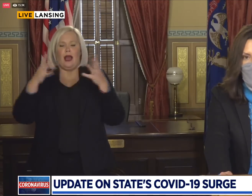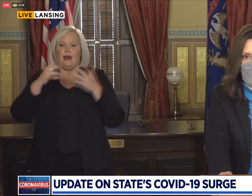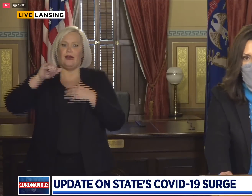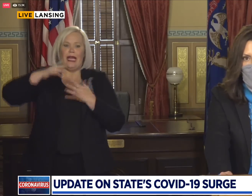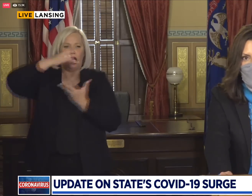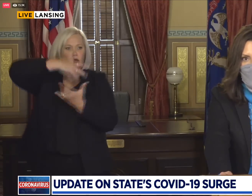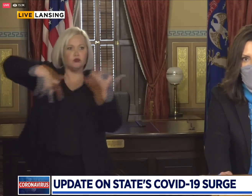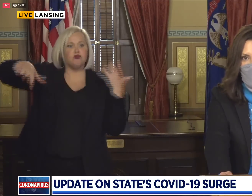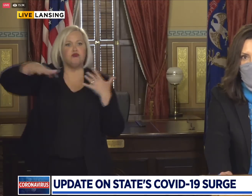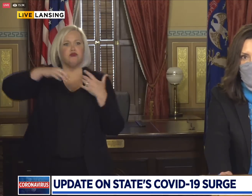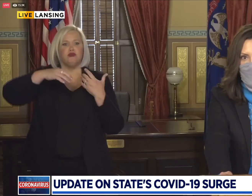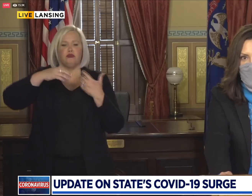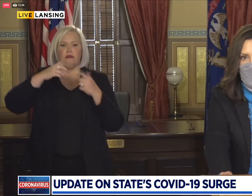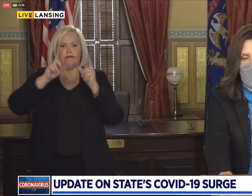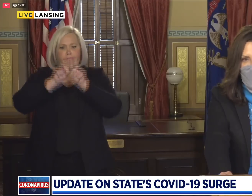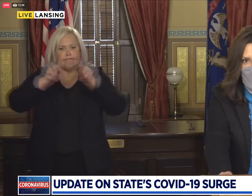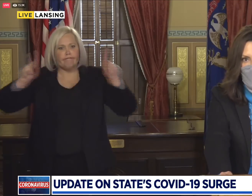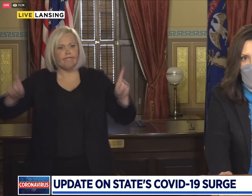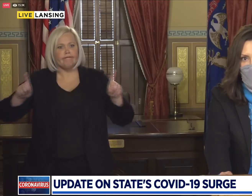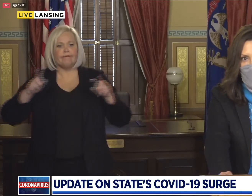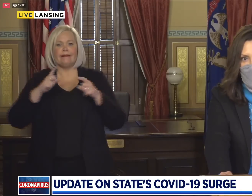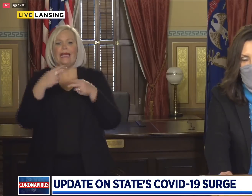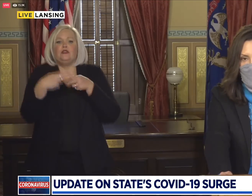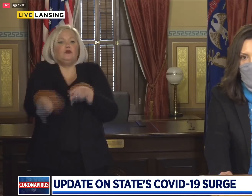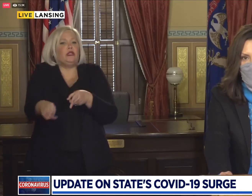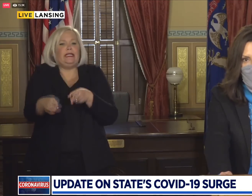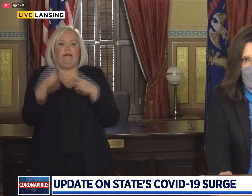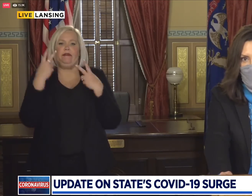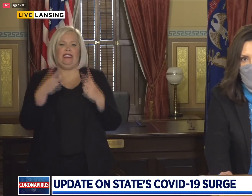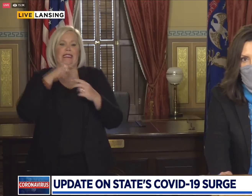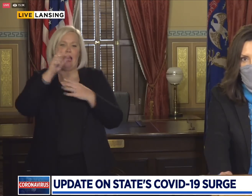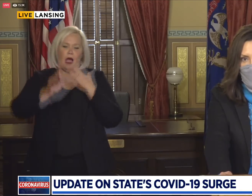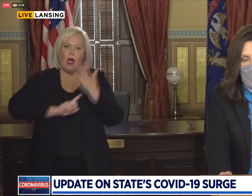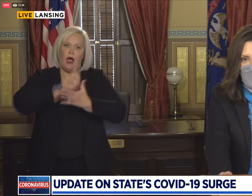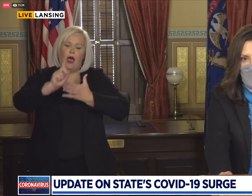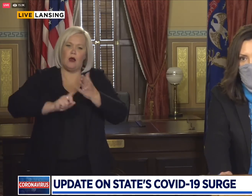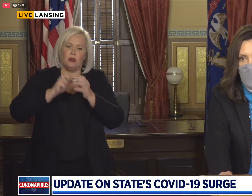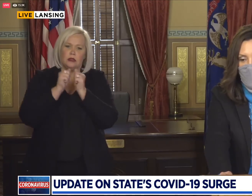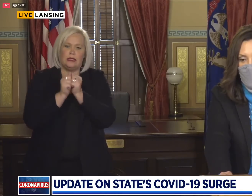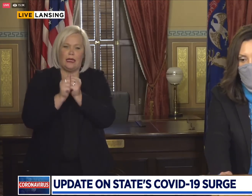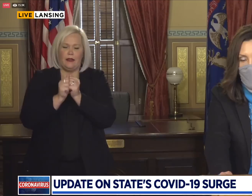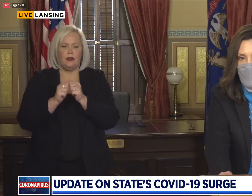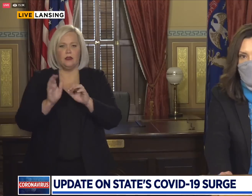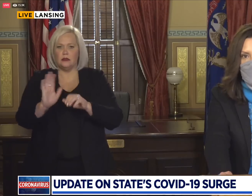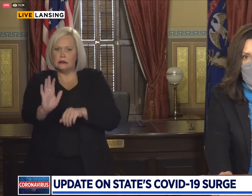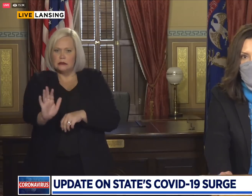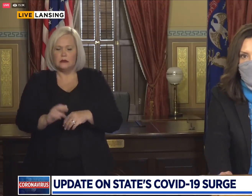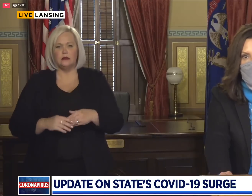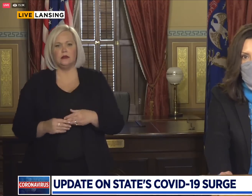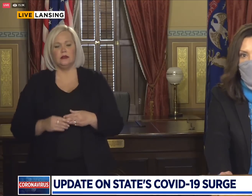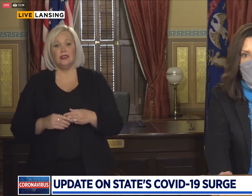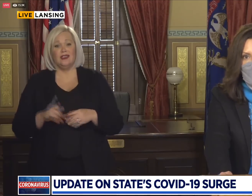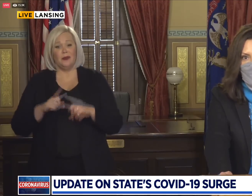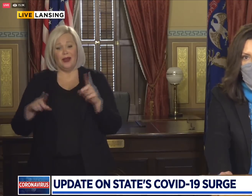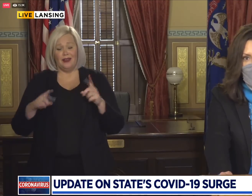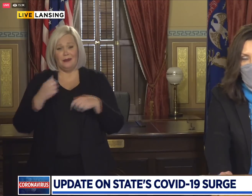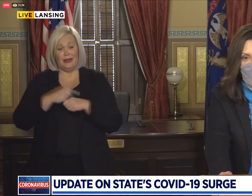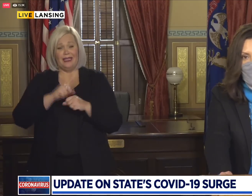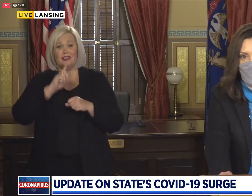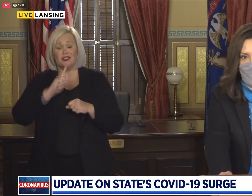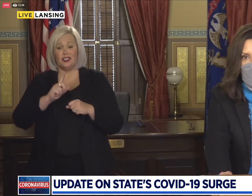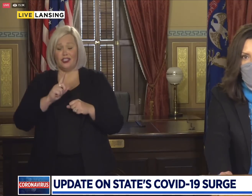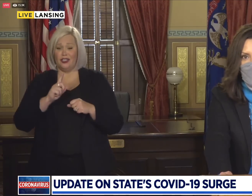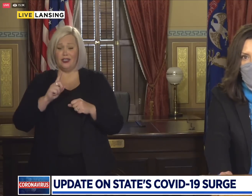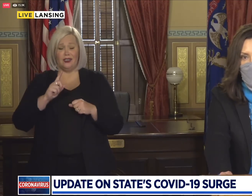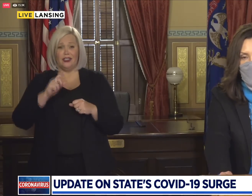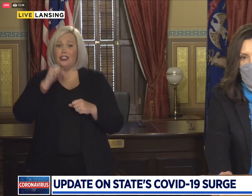But there is no safe indoor, multiple household, maskless experience right now. There's